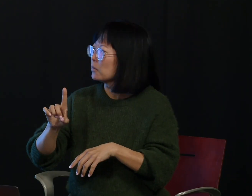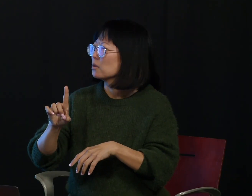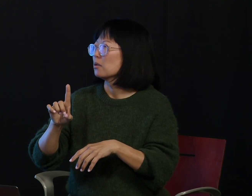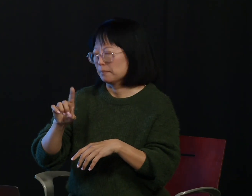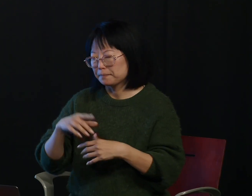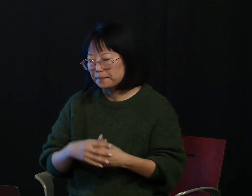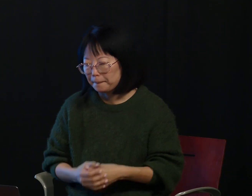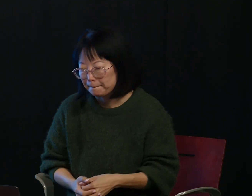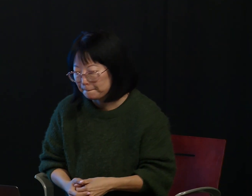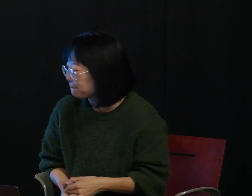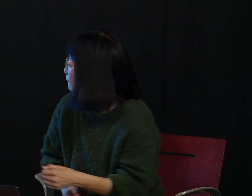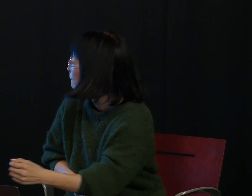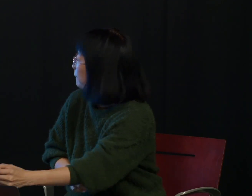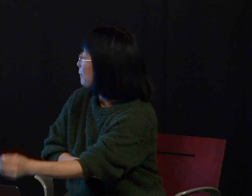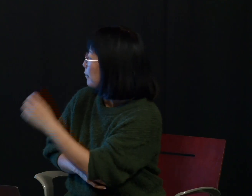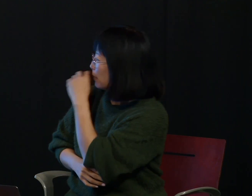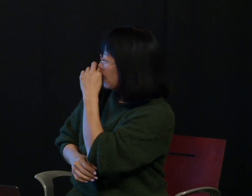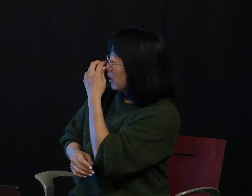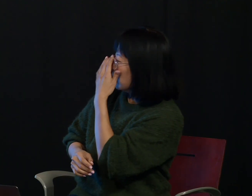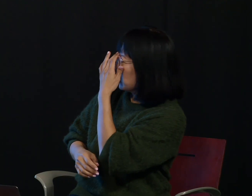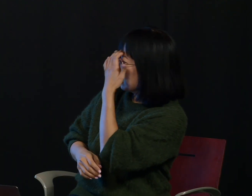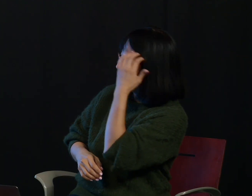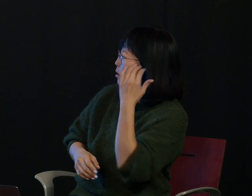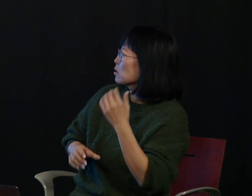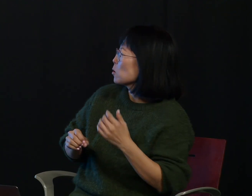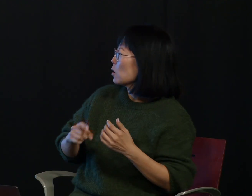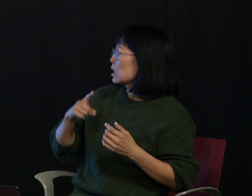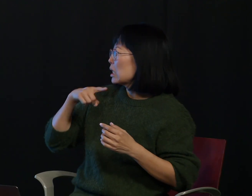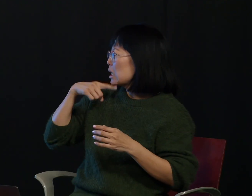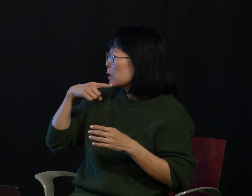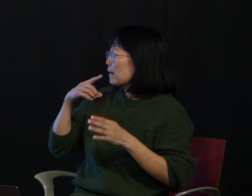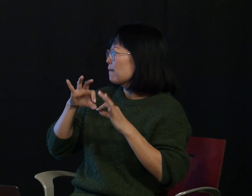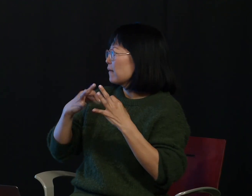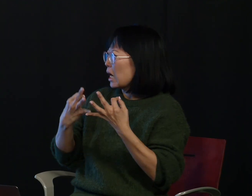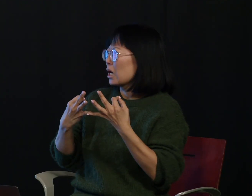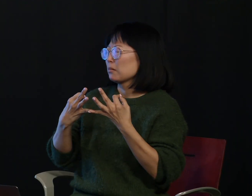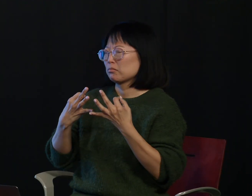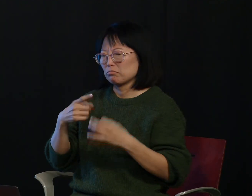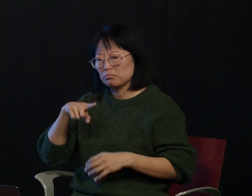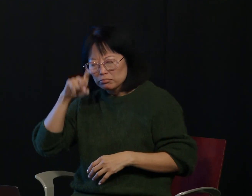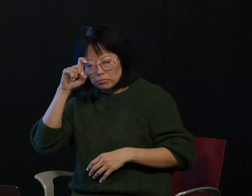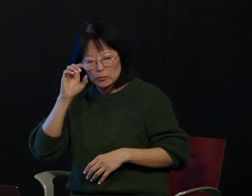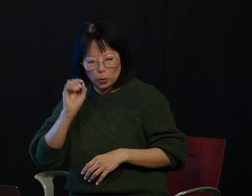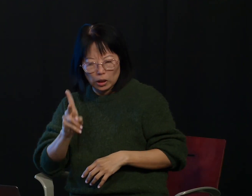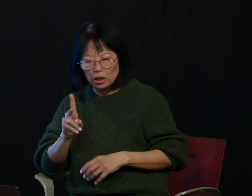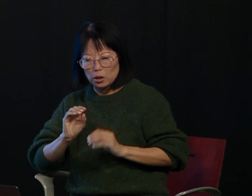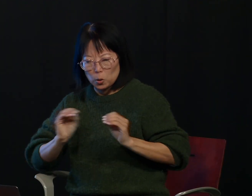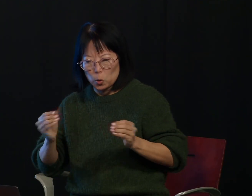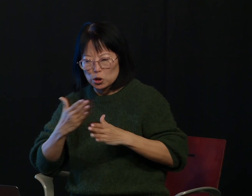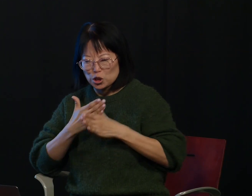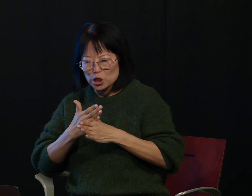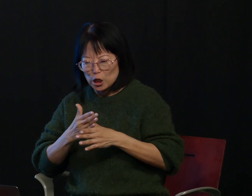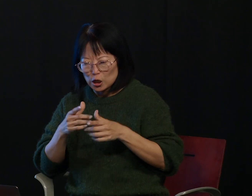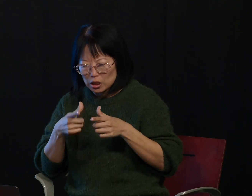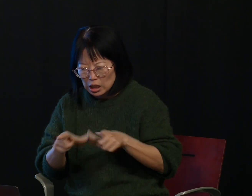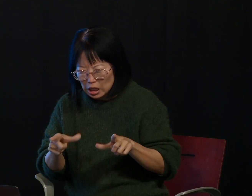on, but it does cause some kind of disruption. So hearing families there were puzzled because they didn't have a